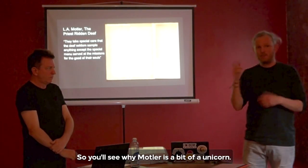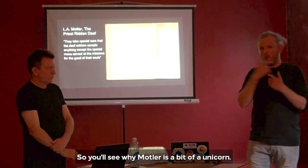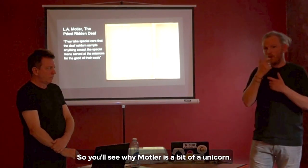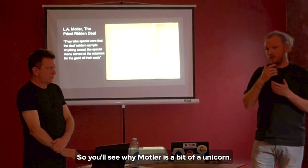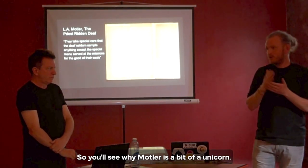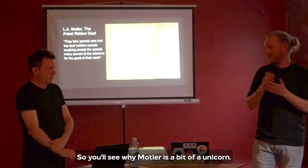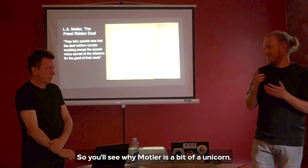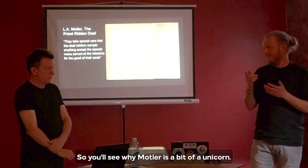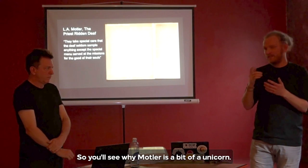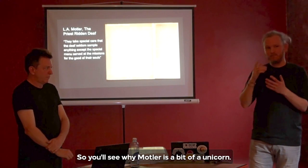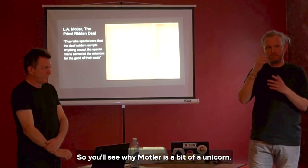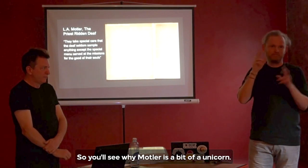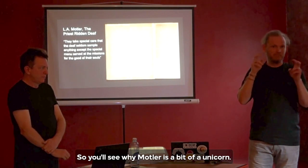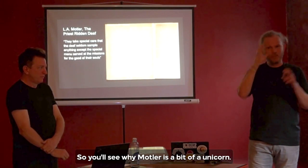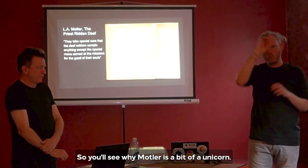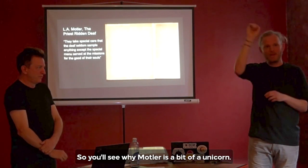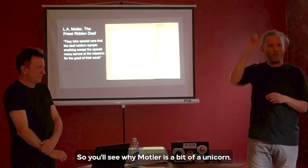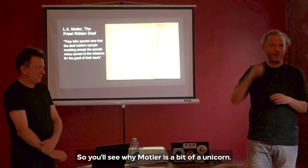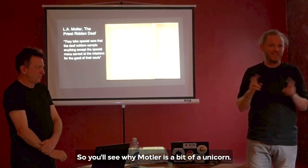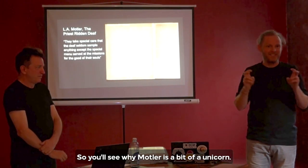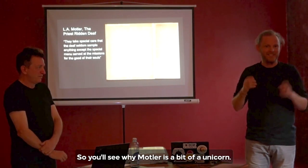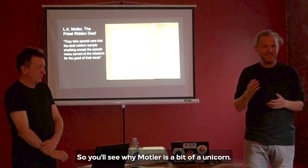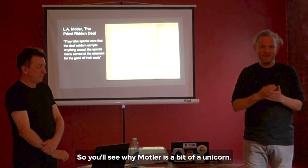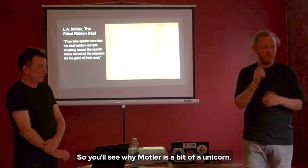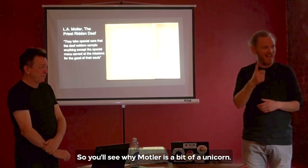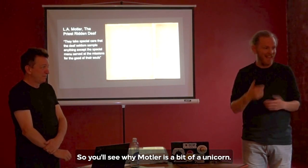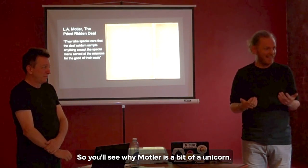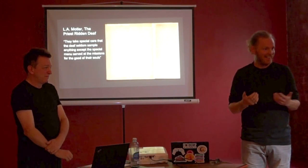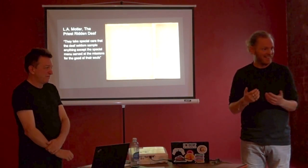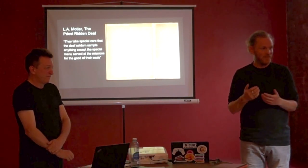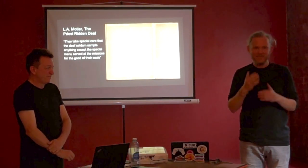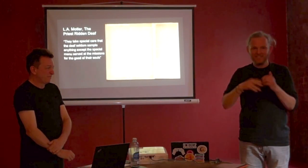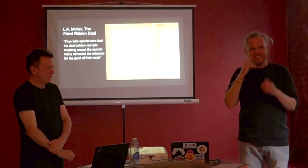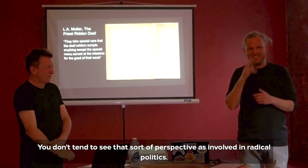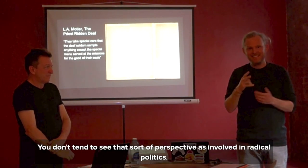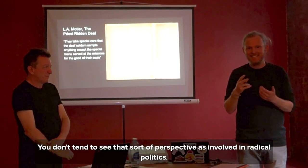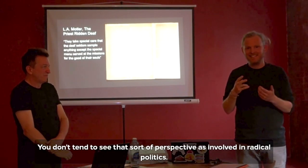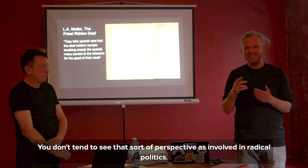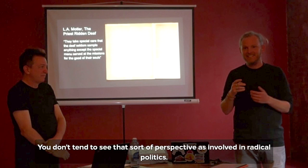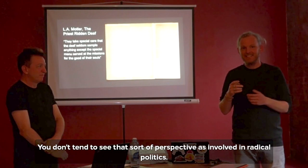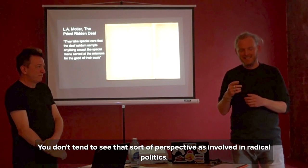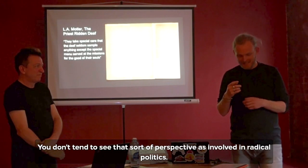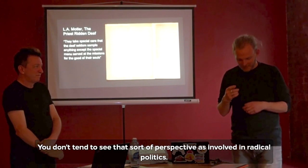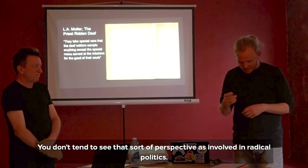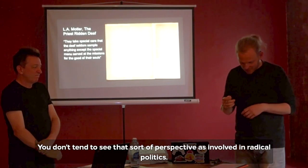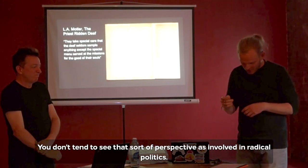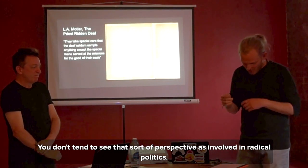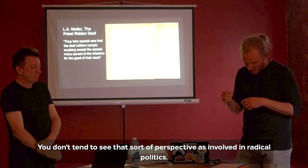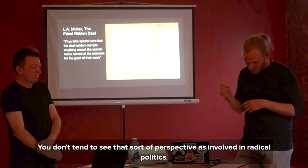So you'll see why Motler is a bit of a unicorn. You don't tend to see